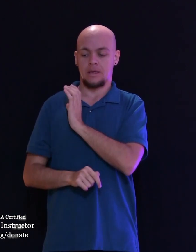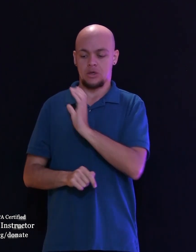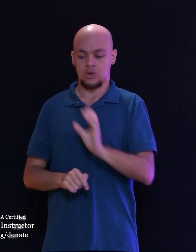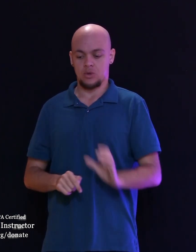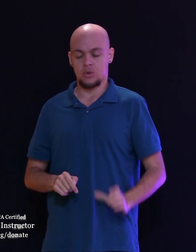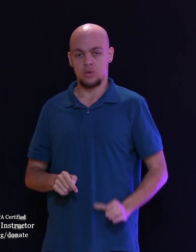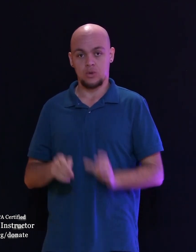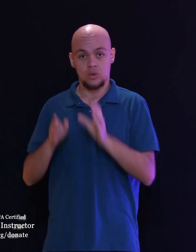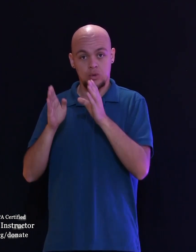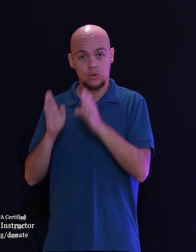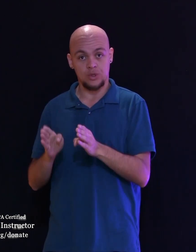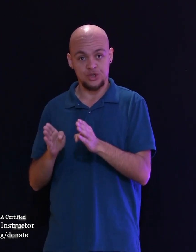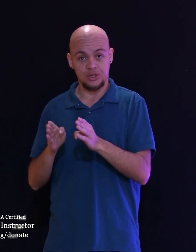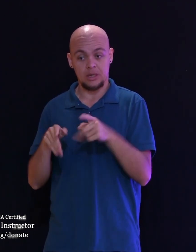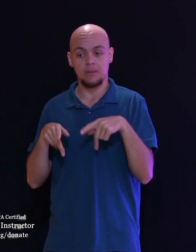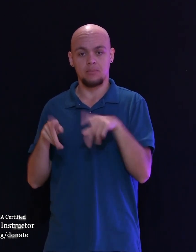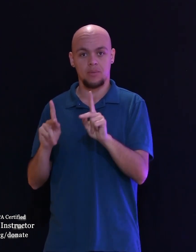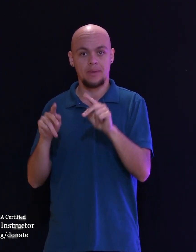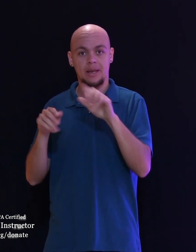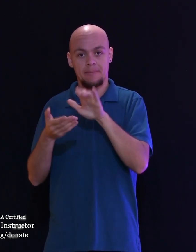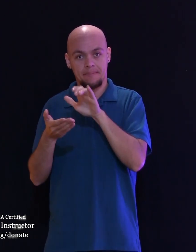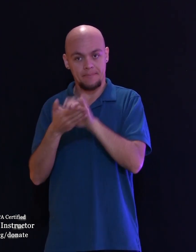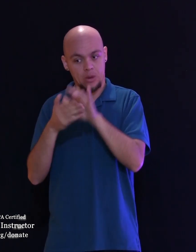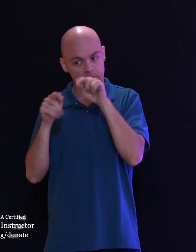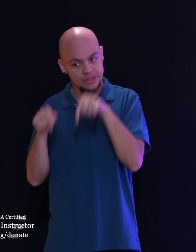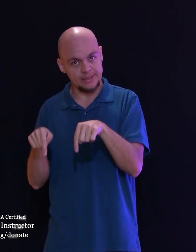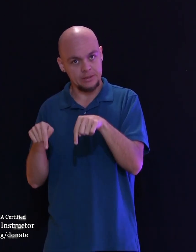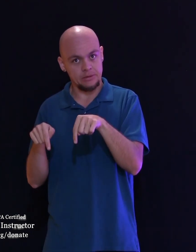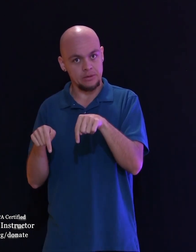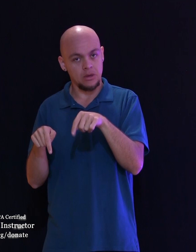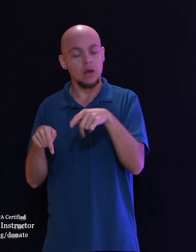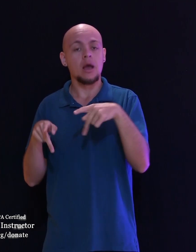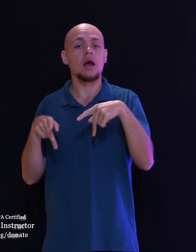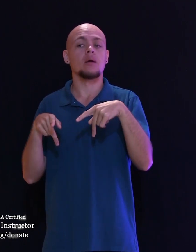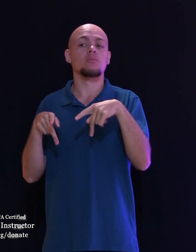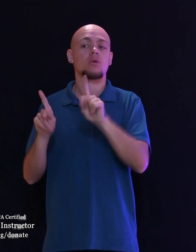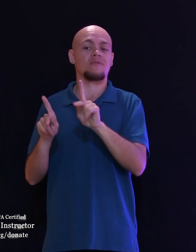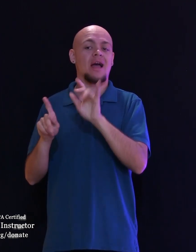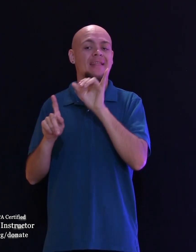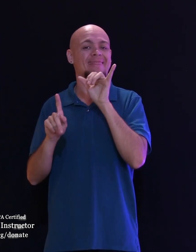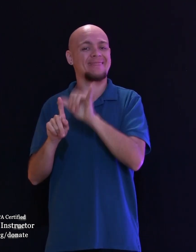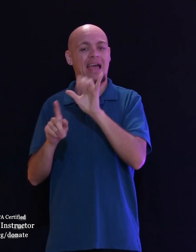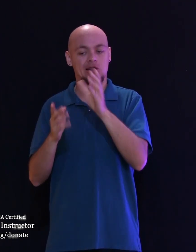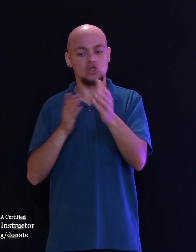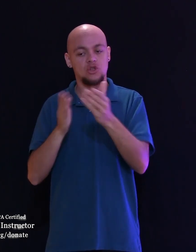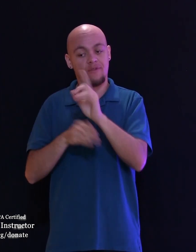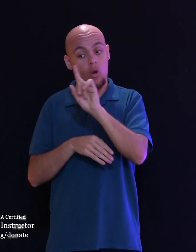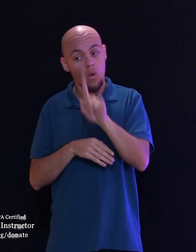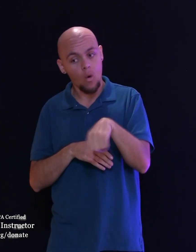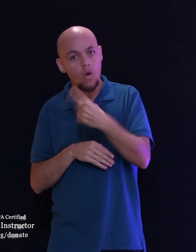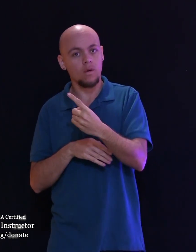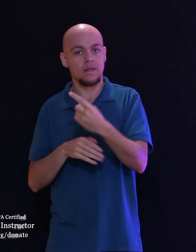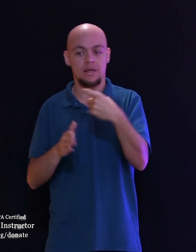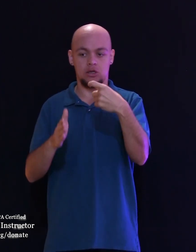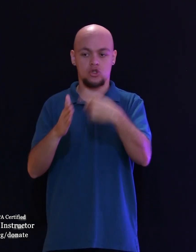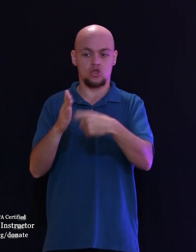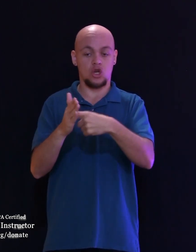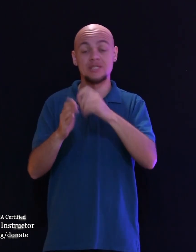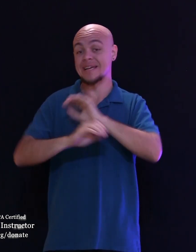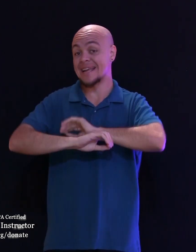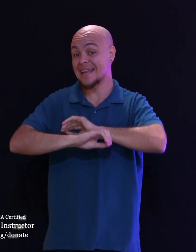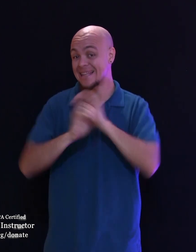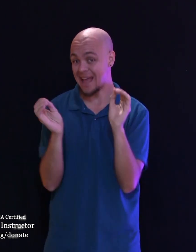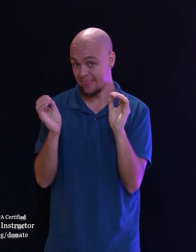Christians that we allow to get married here, and we're only providing them that service, and we're not charging them for